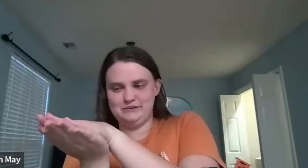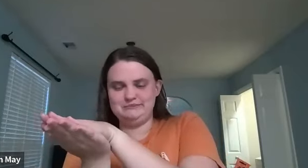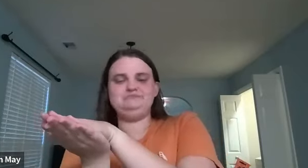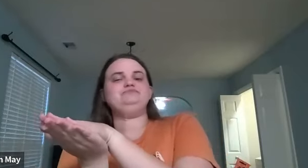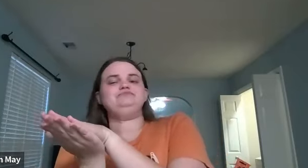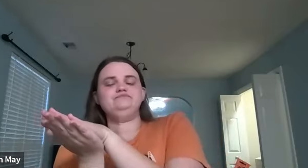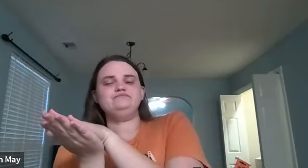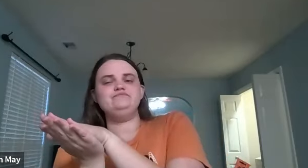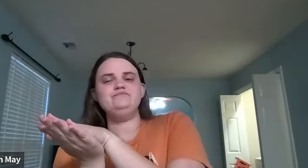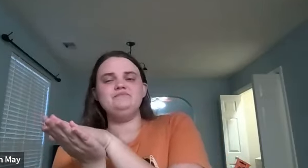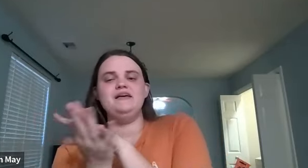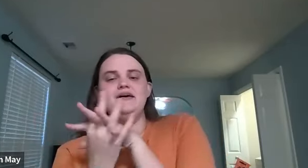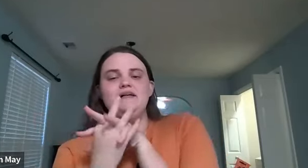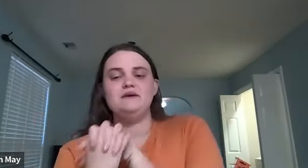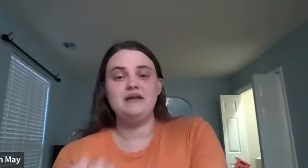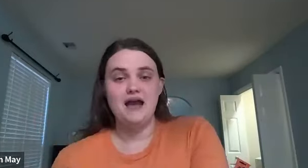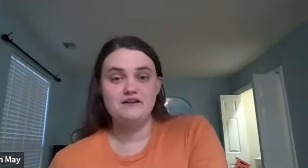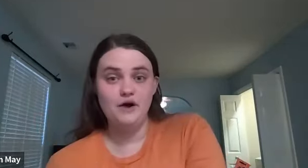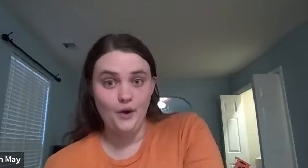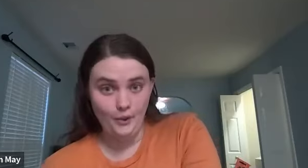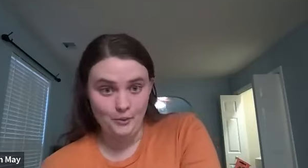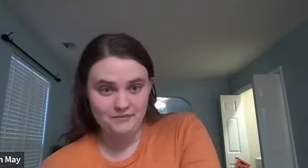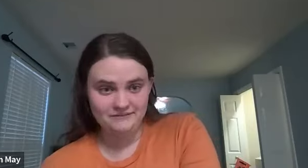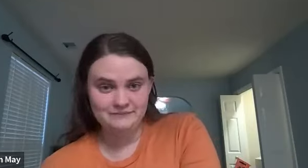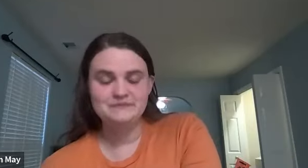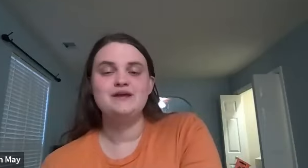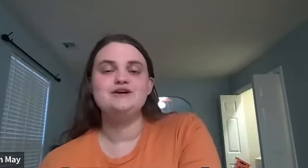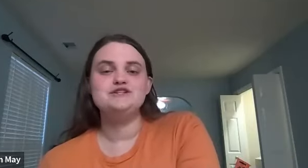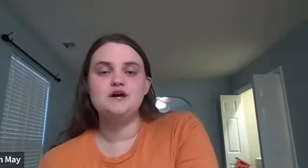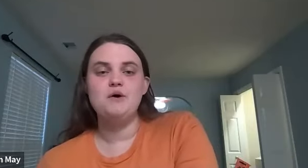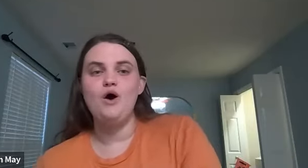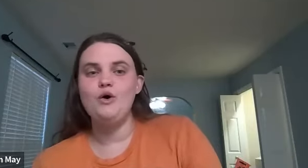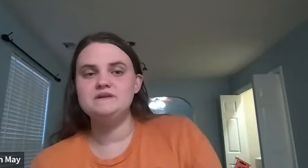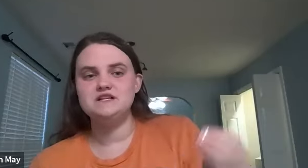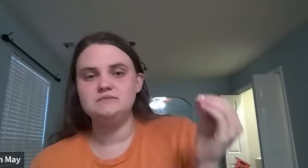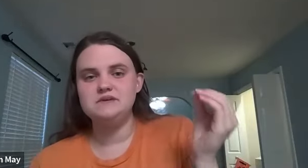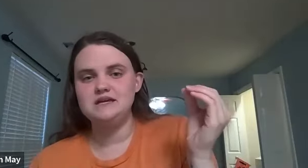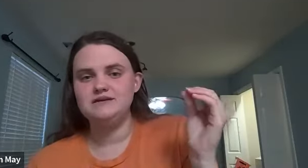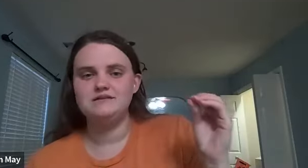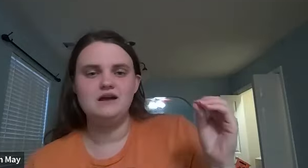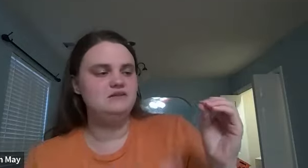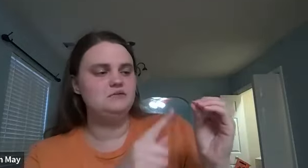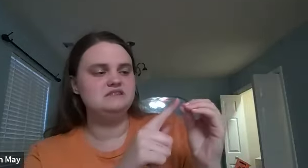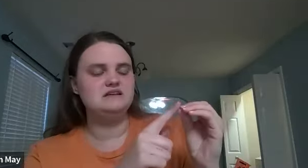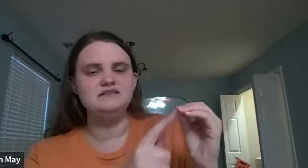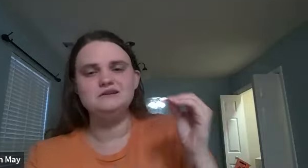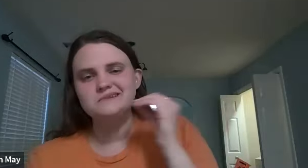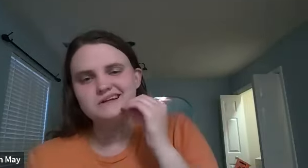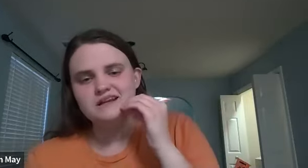school. Then we have home. So home is going to be kind of almost like a little, not